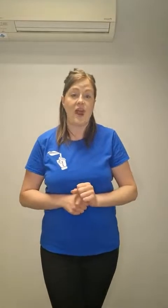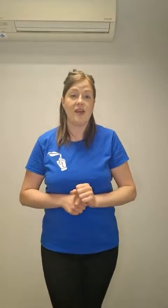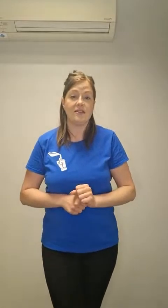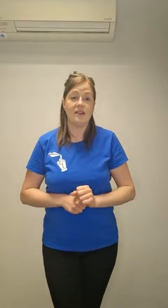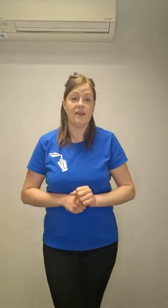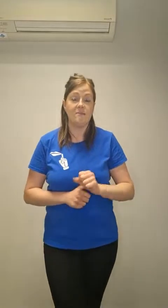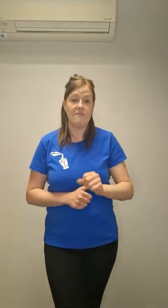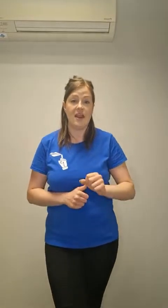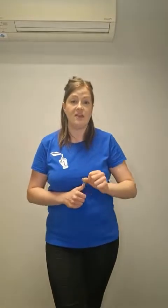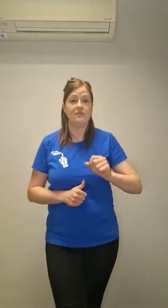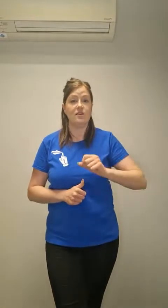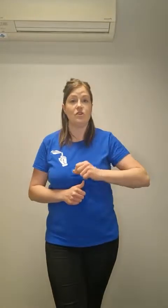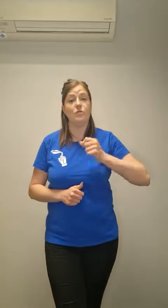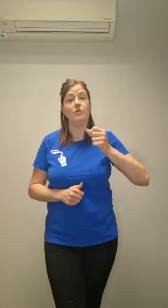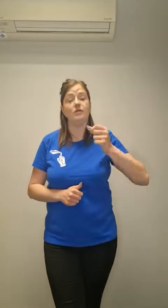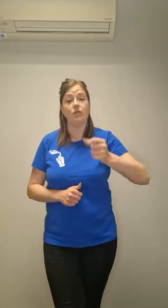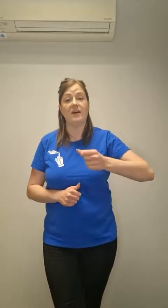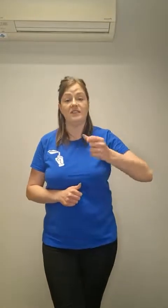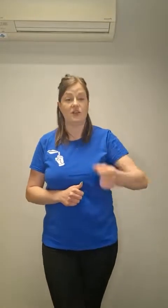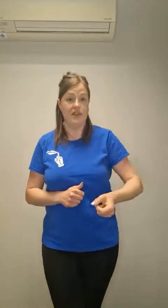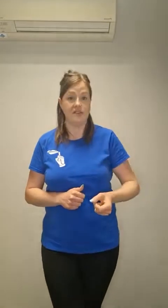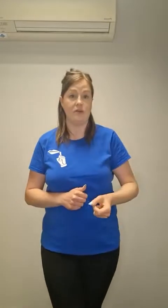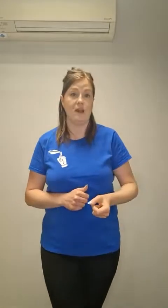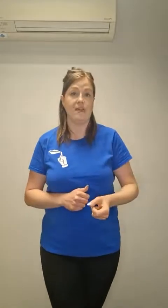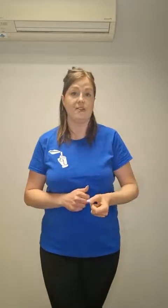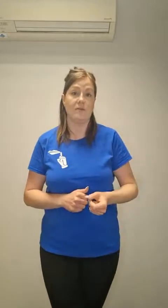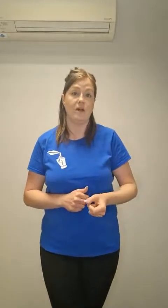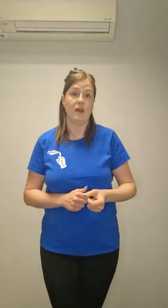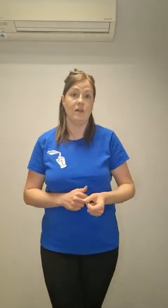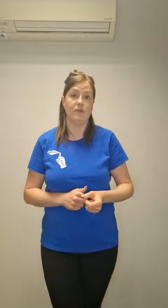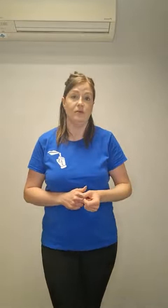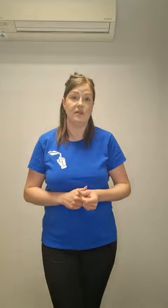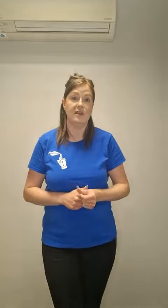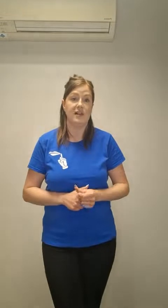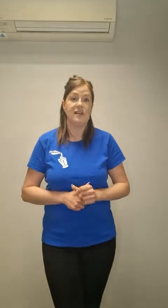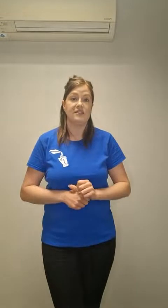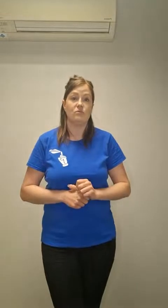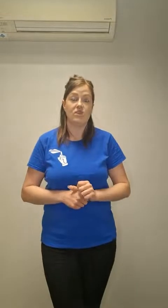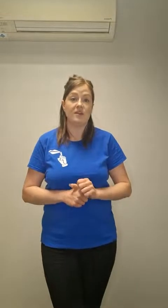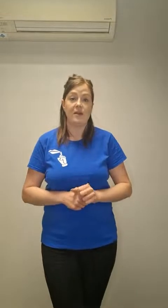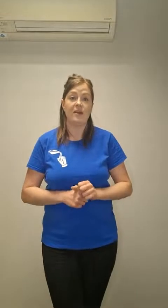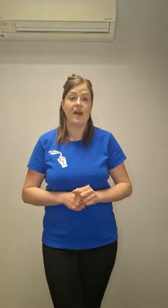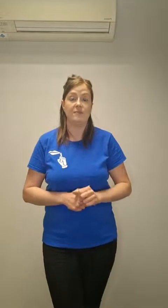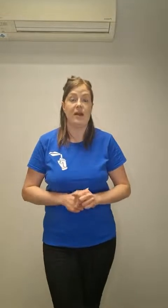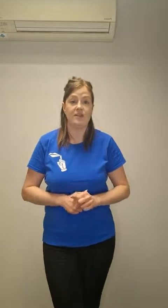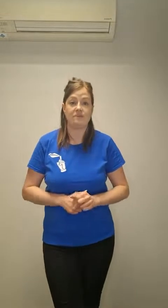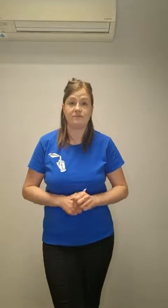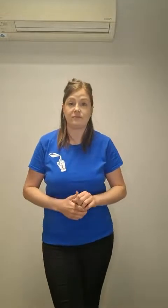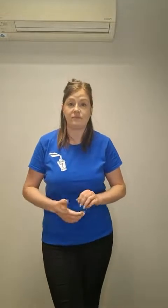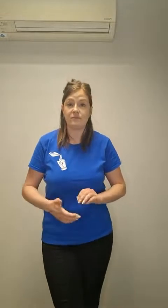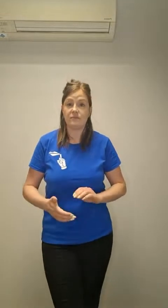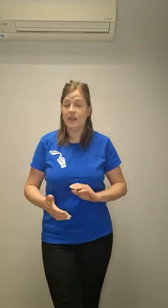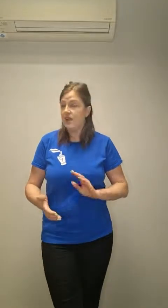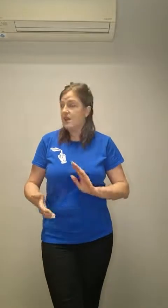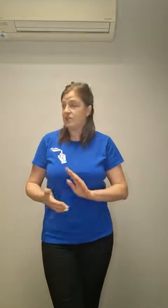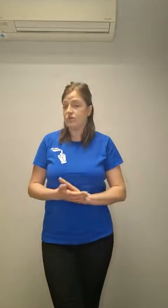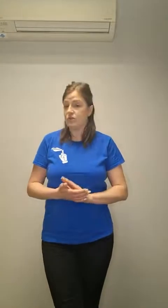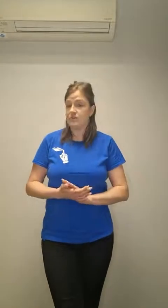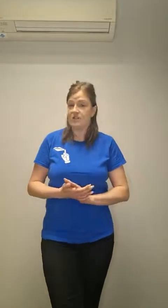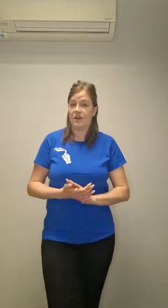correct means that you can perform our signs correct as well going forward. So just bear that in mind. These are also at the start of all of